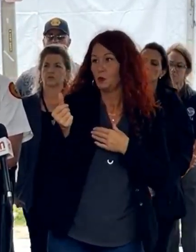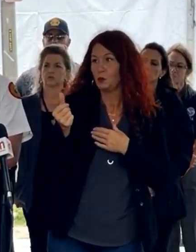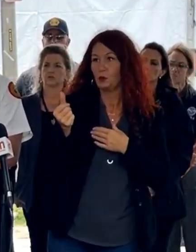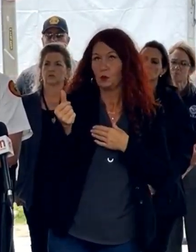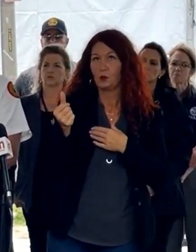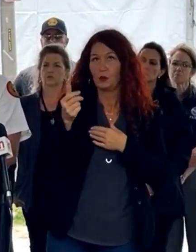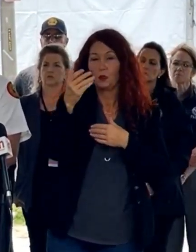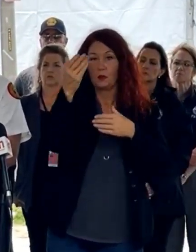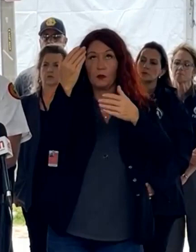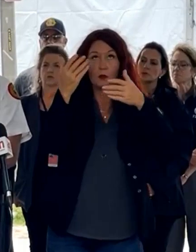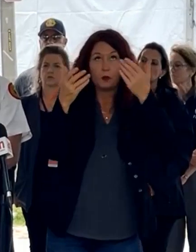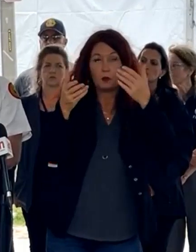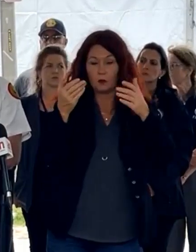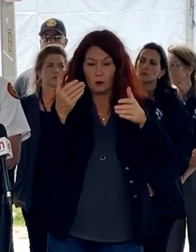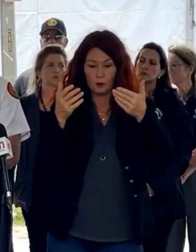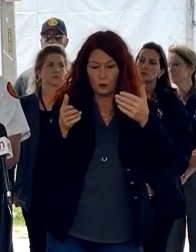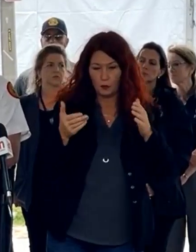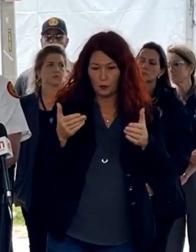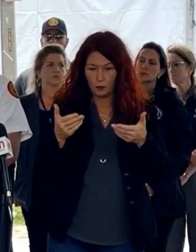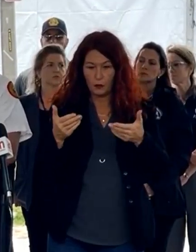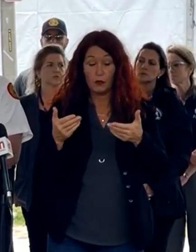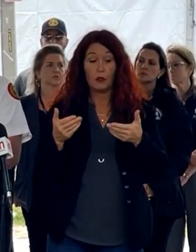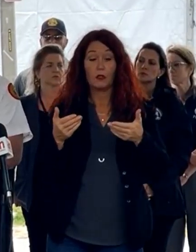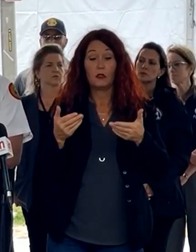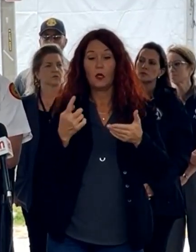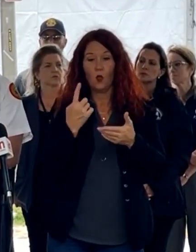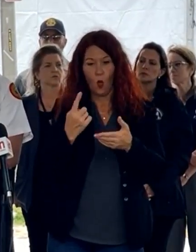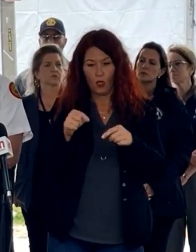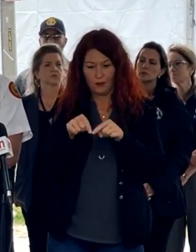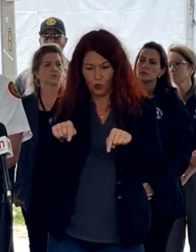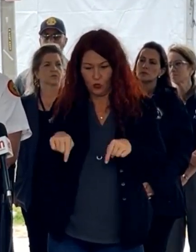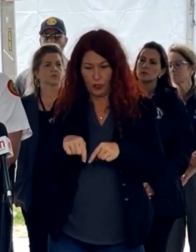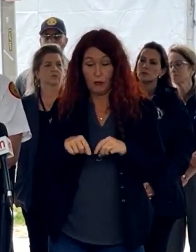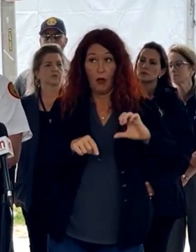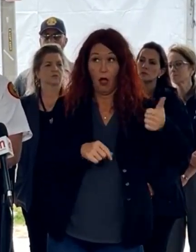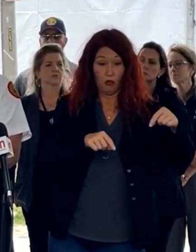go a few floors lower in one grid per se than the other. I don't have the exact number,